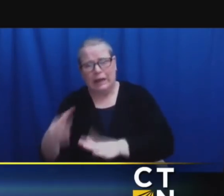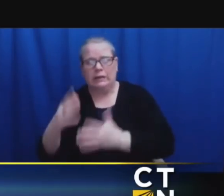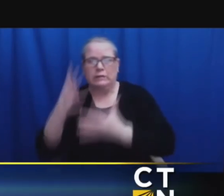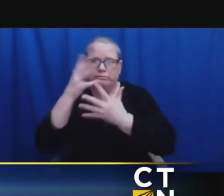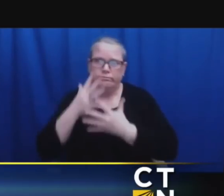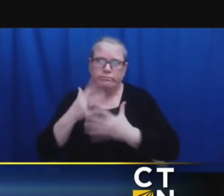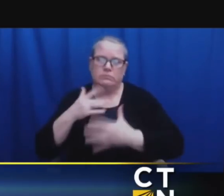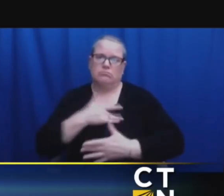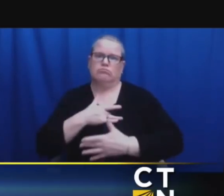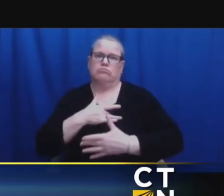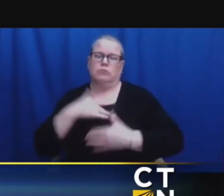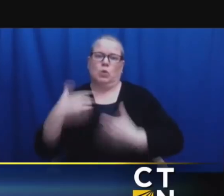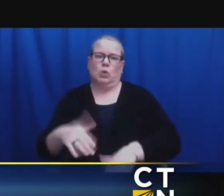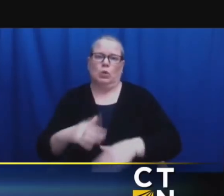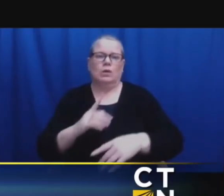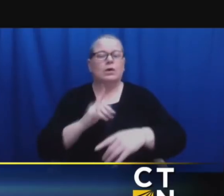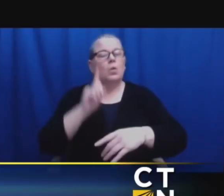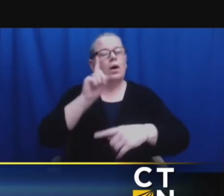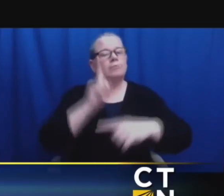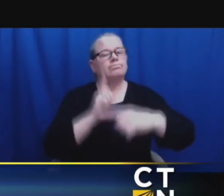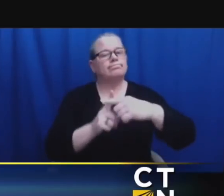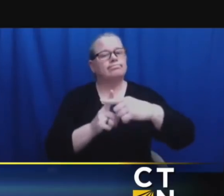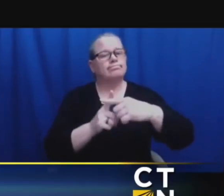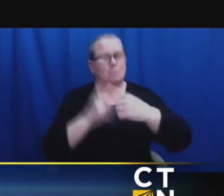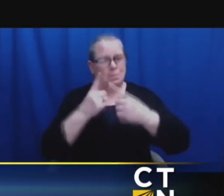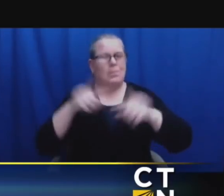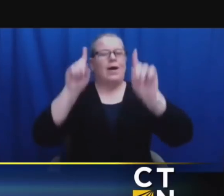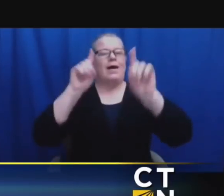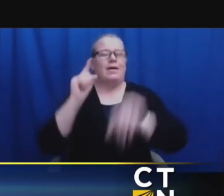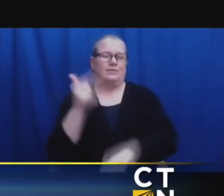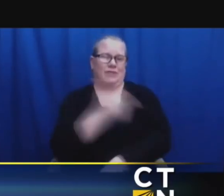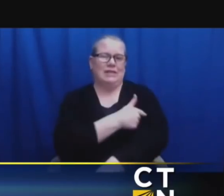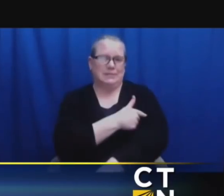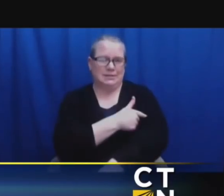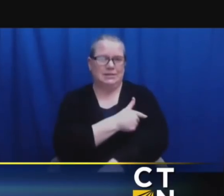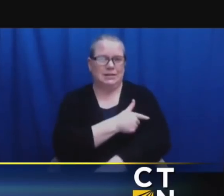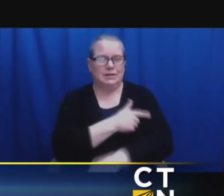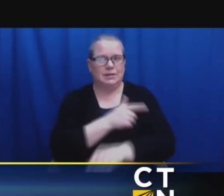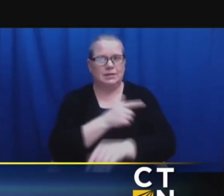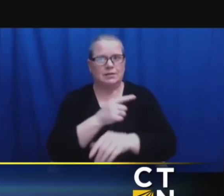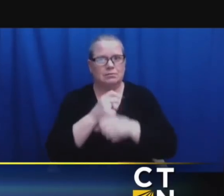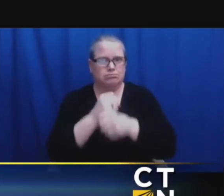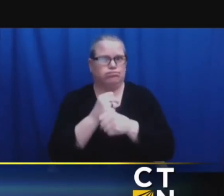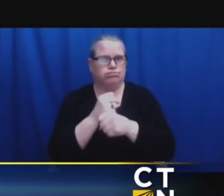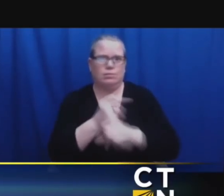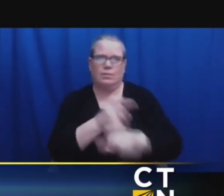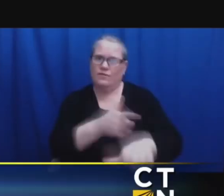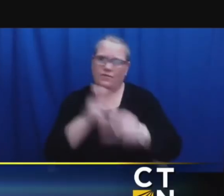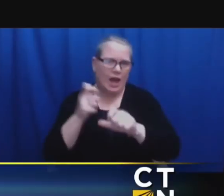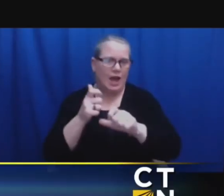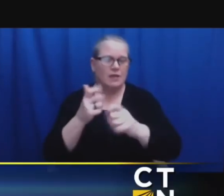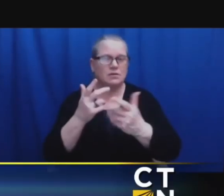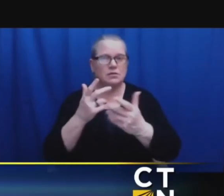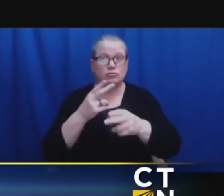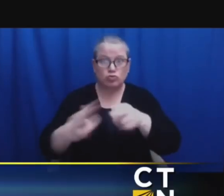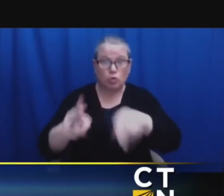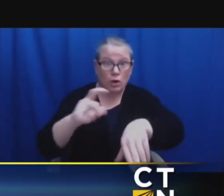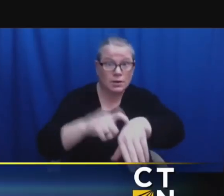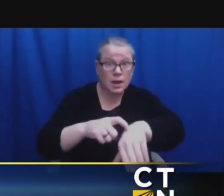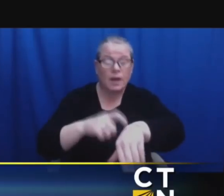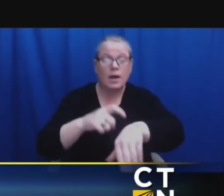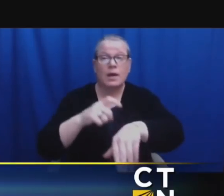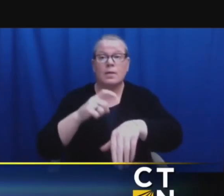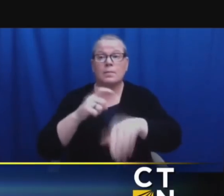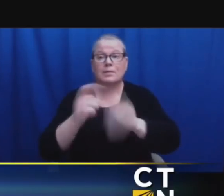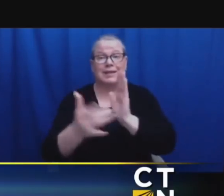develop effective vaccines with new technology in a short period of time that are